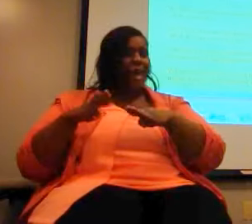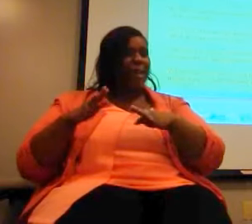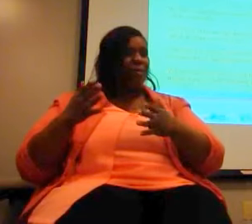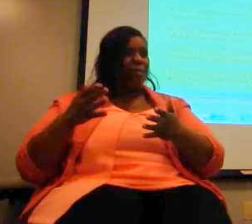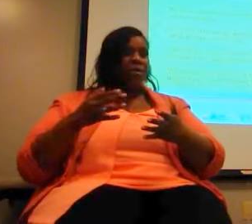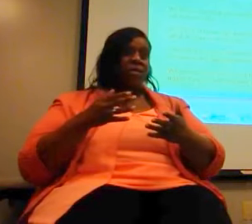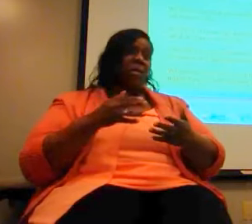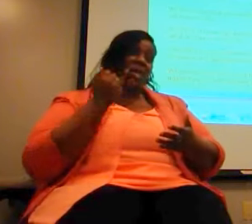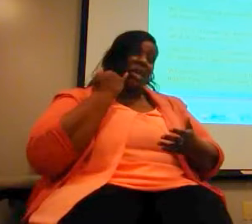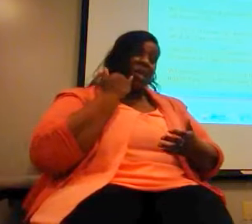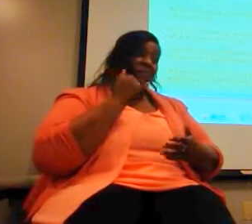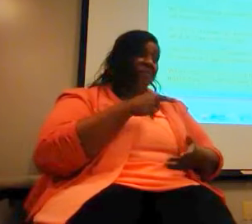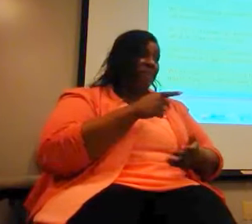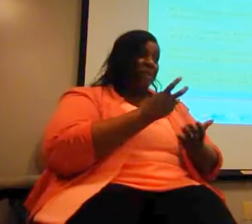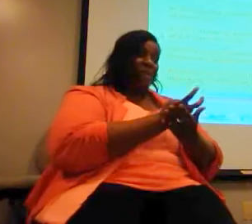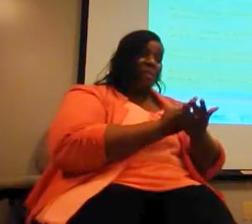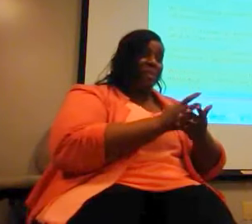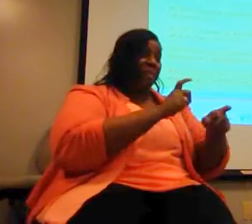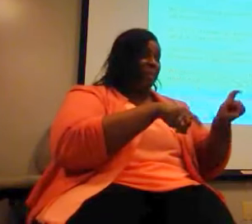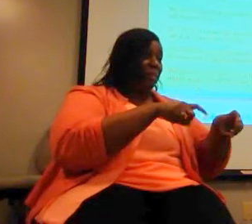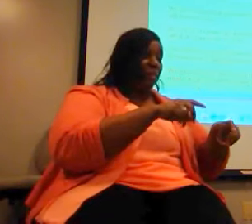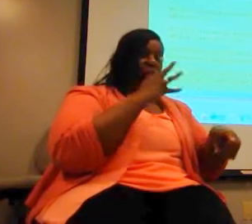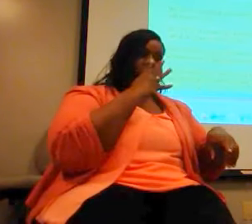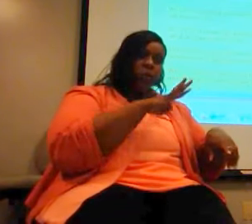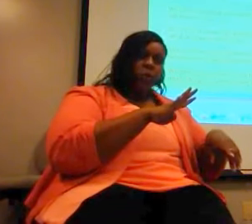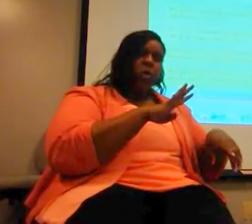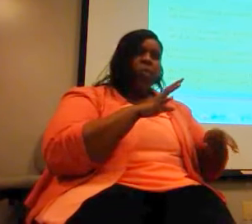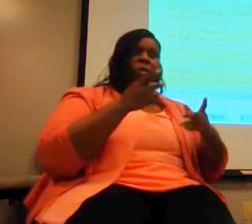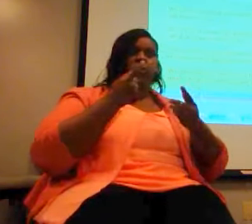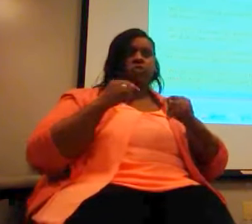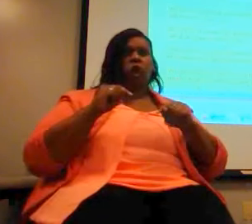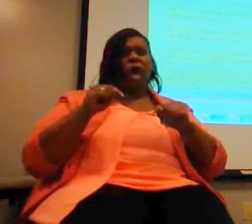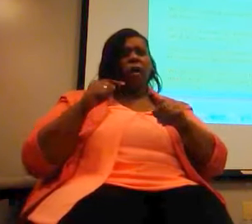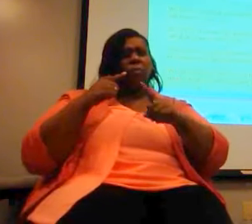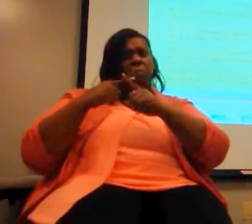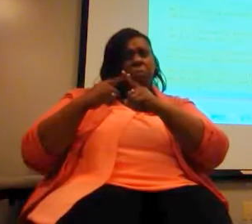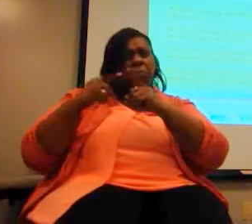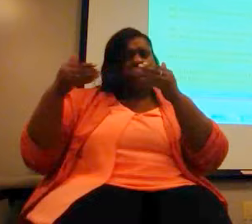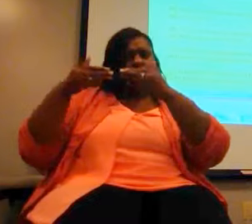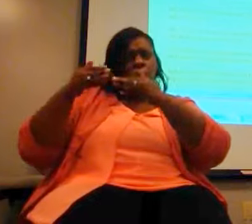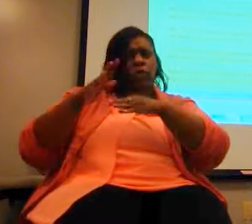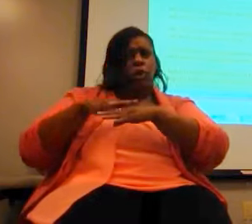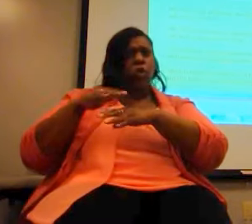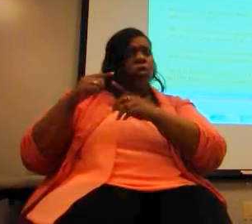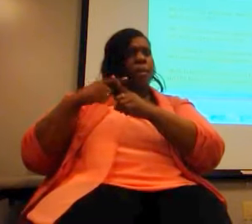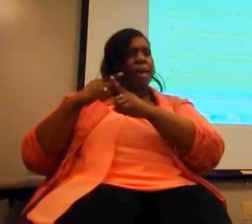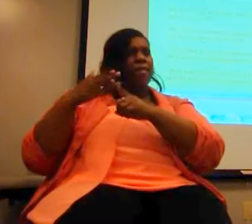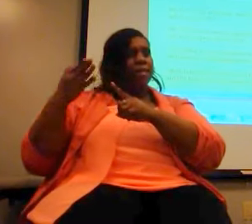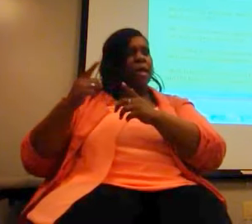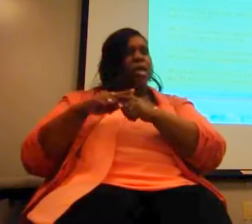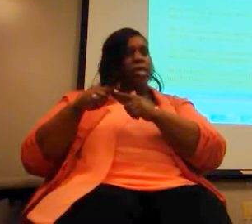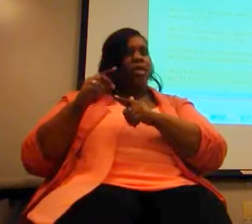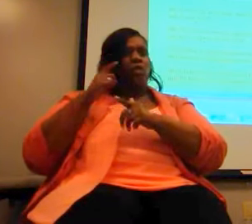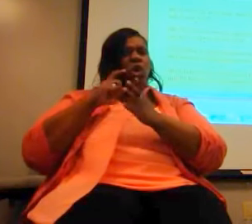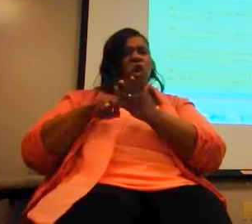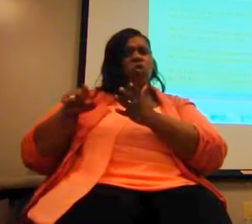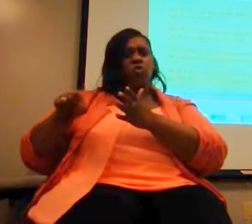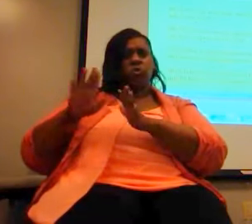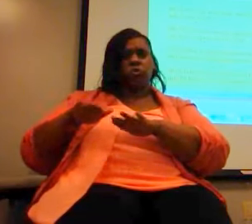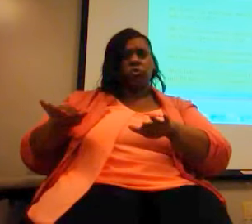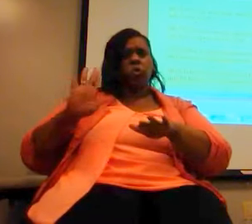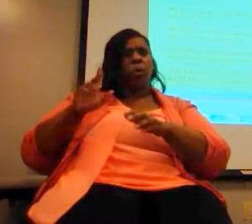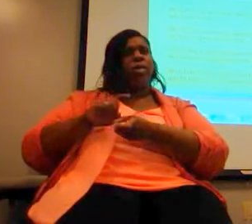some of those and shower them with attention for those little positive things that you see, then you'll start seeing more of the positive